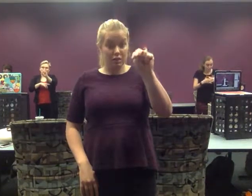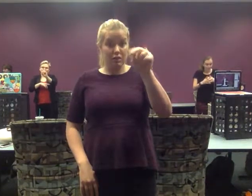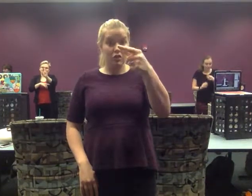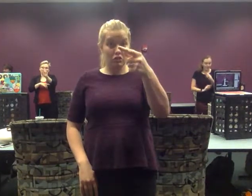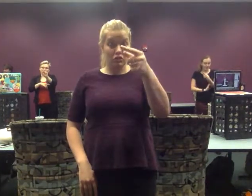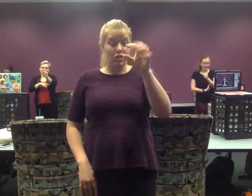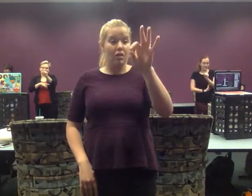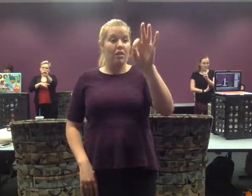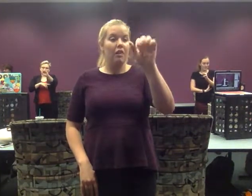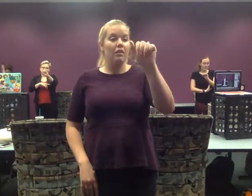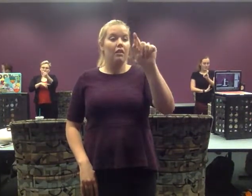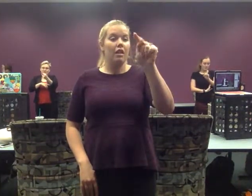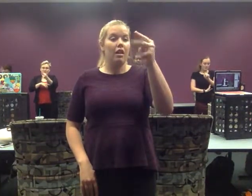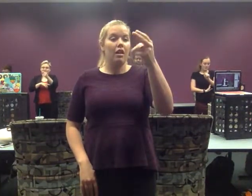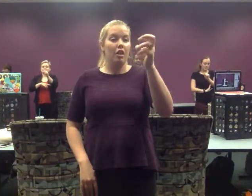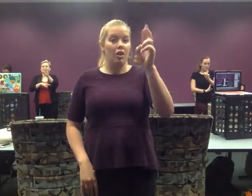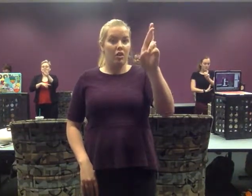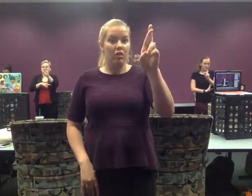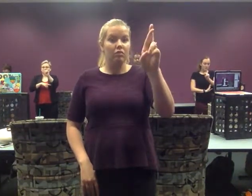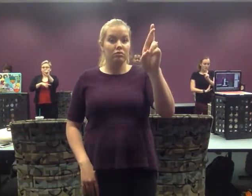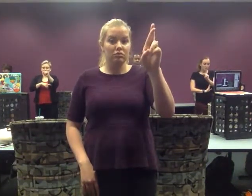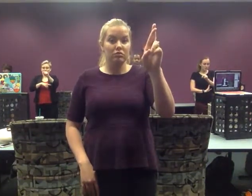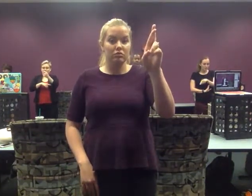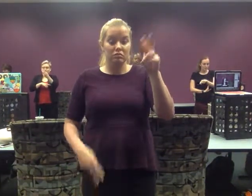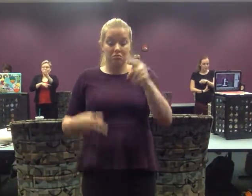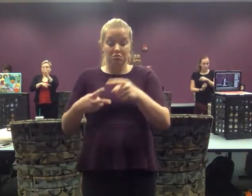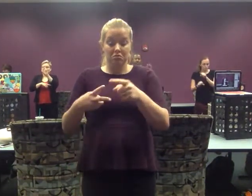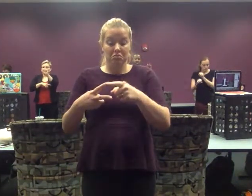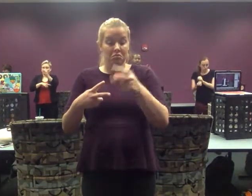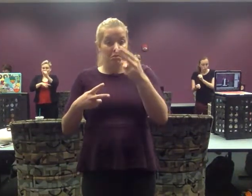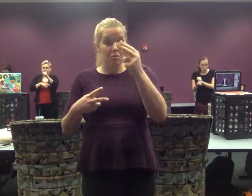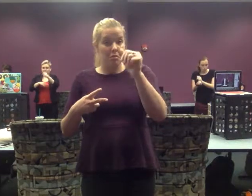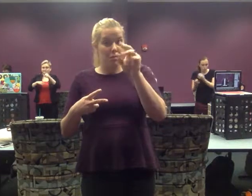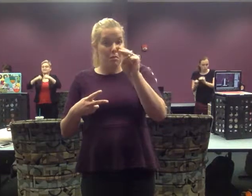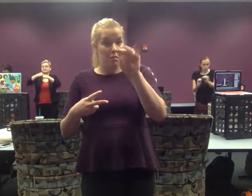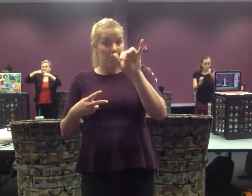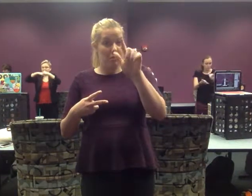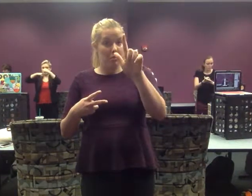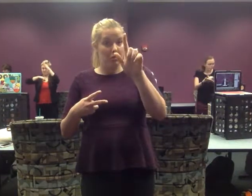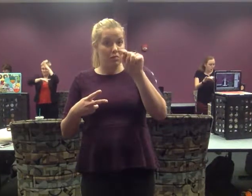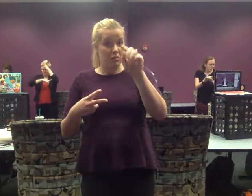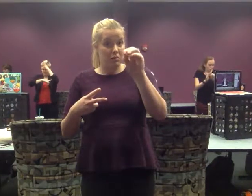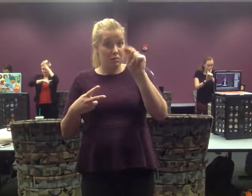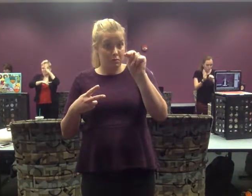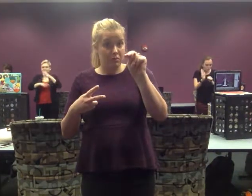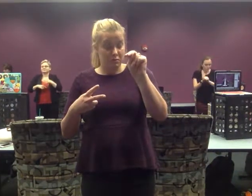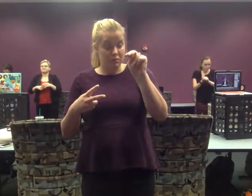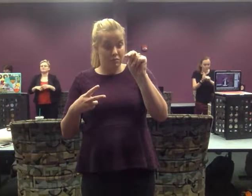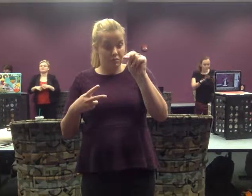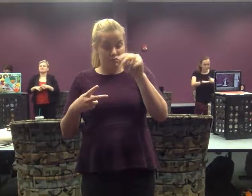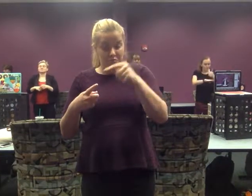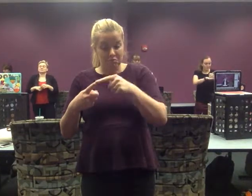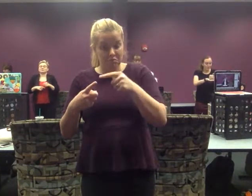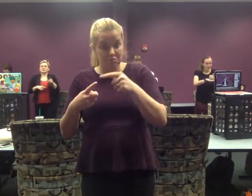Hamilton, coming from a commercial background, going to the state of New York and founding banking commercial interests